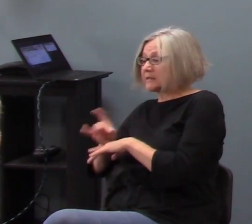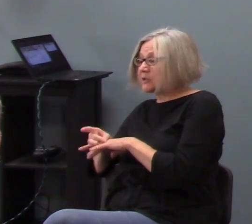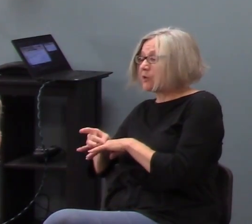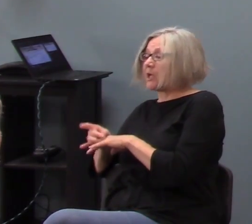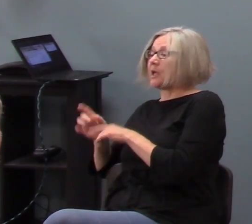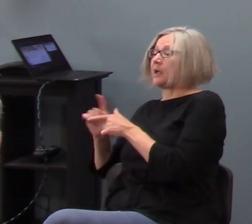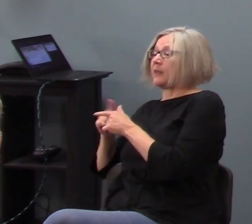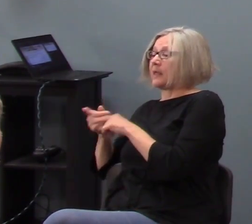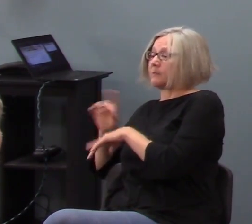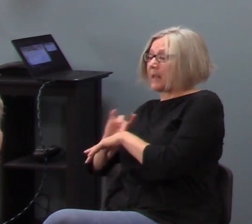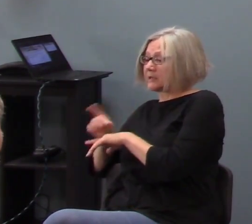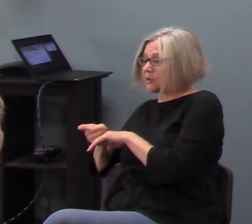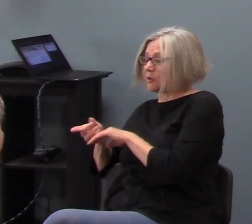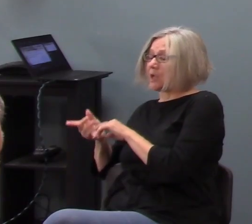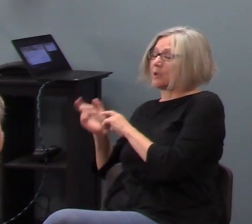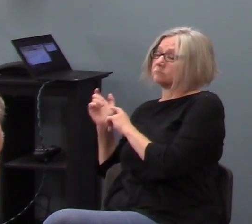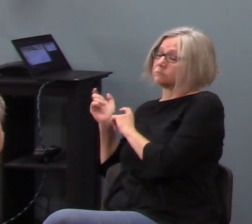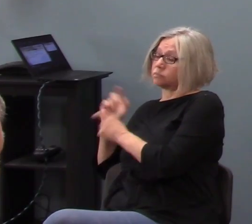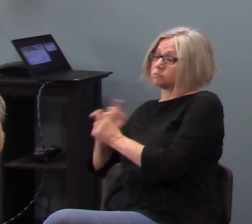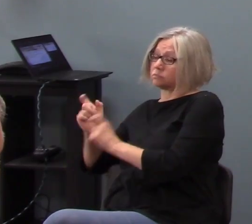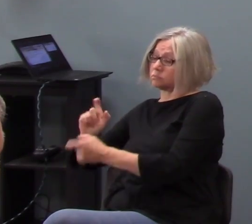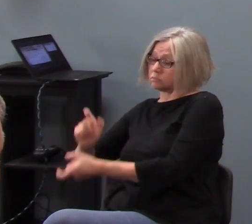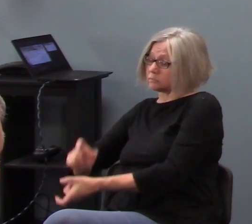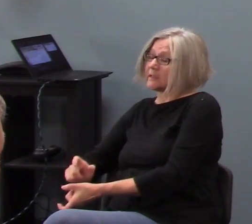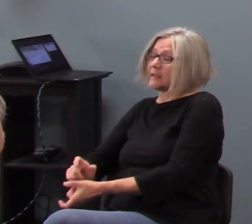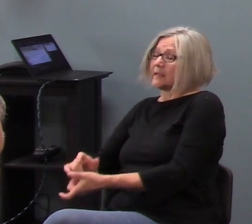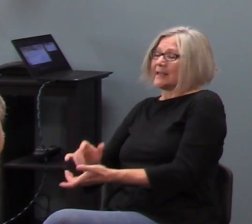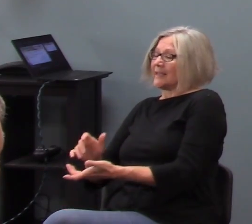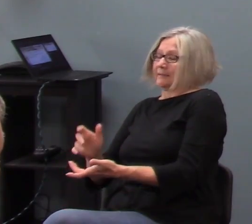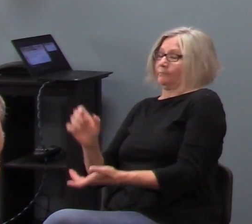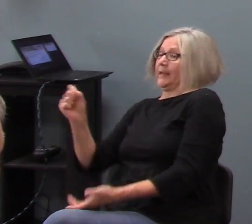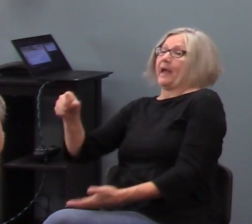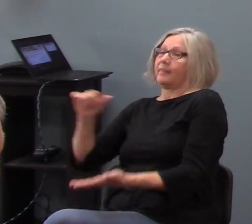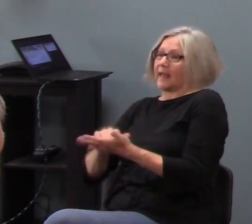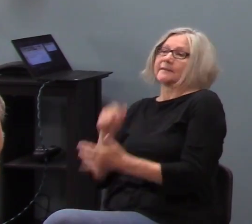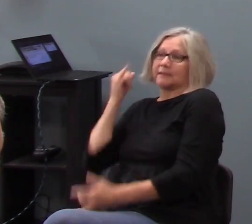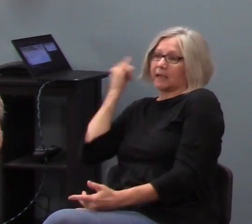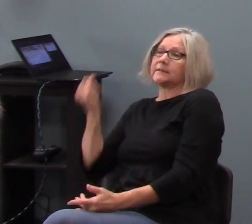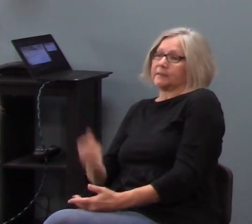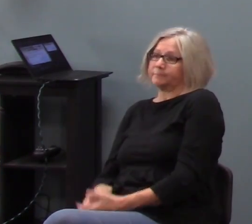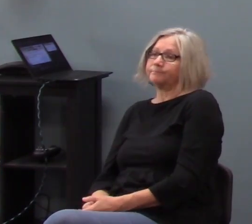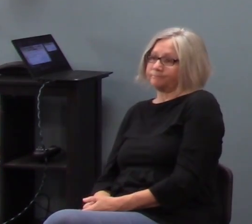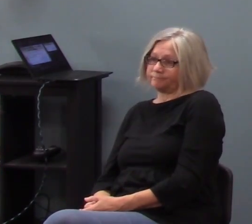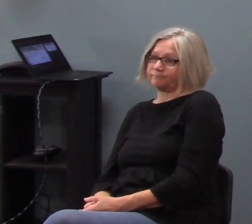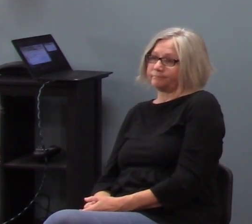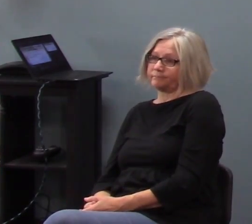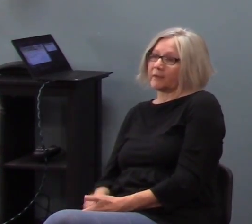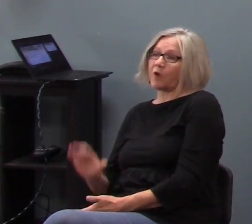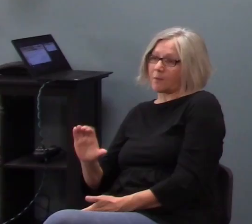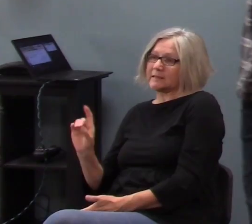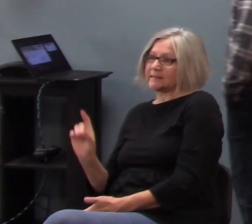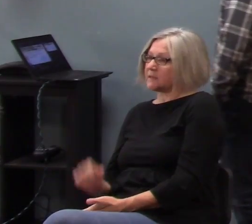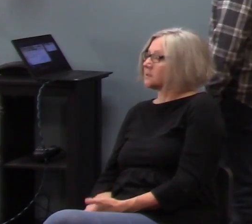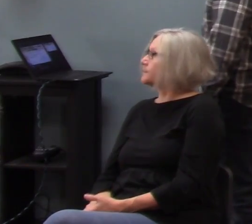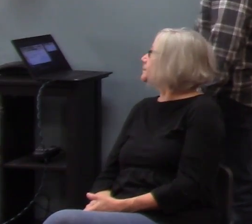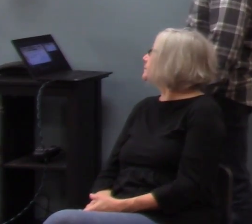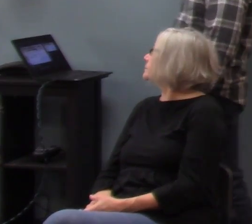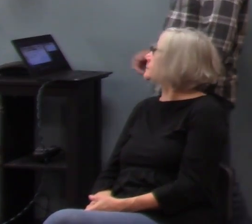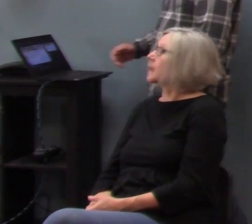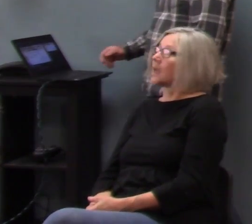bacteria would have come out of archaea. I mean, like, yeah, that's the idea. Okay? I actually,